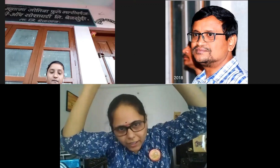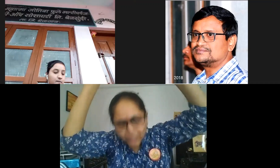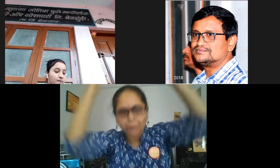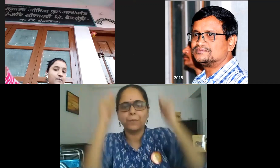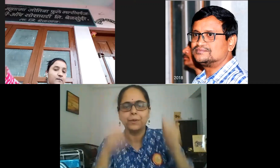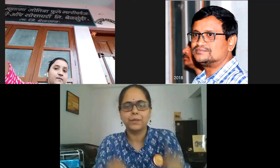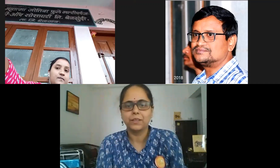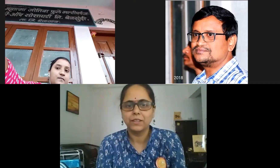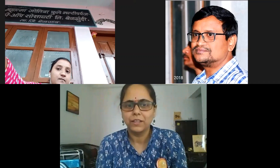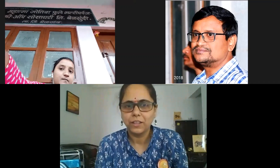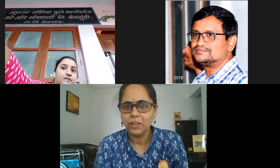clap.